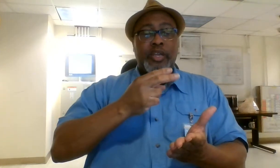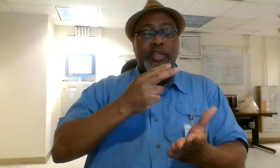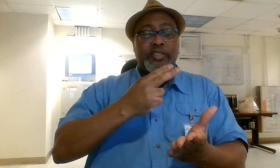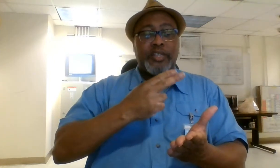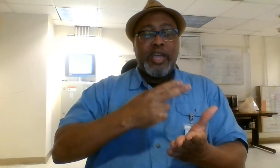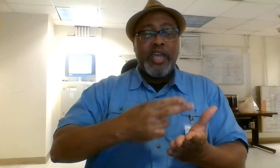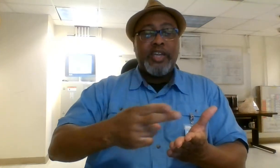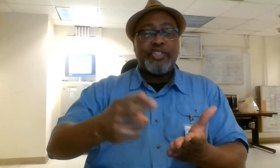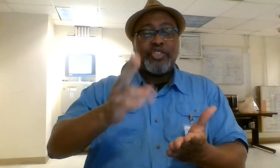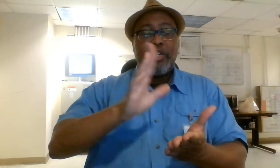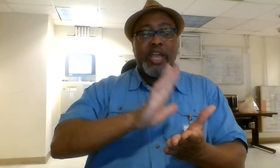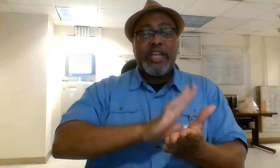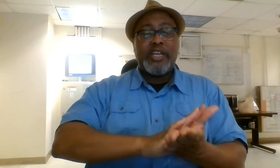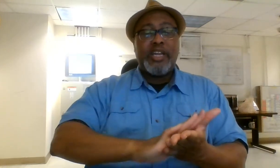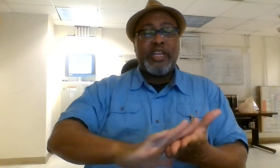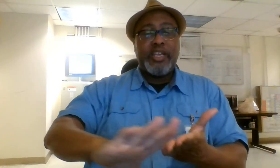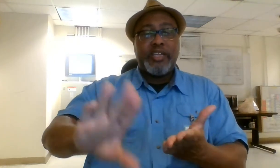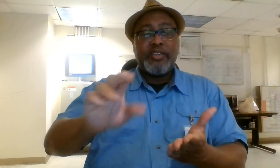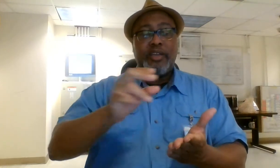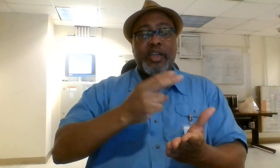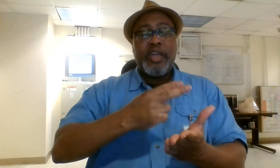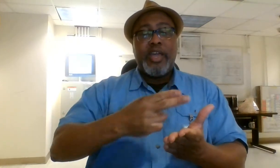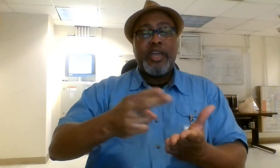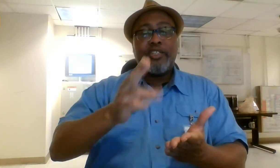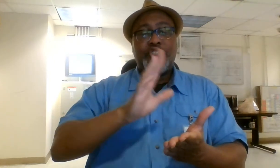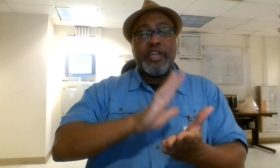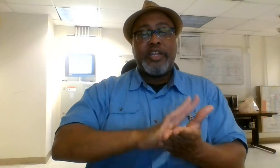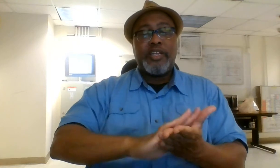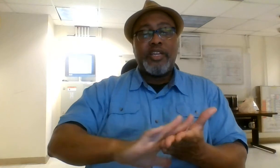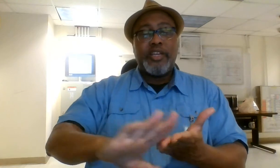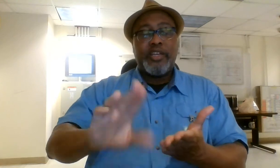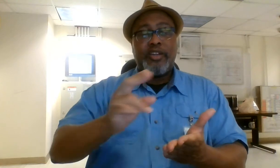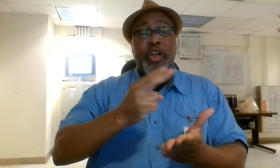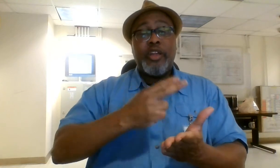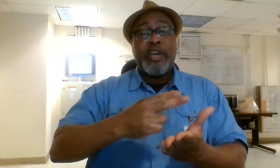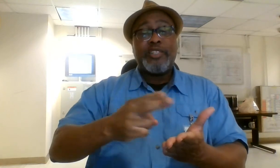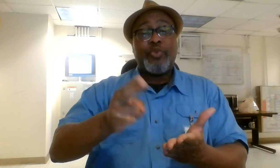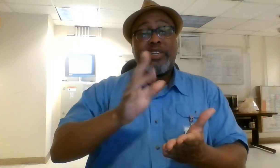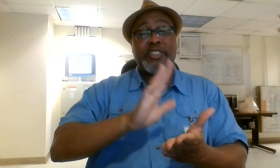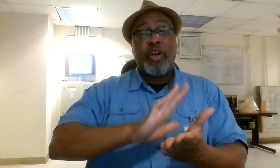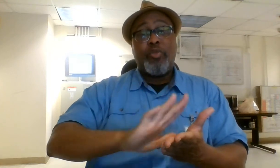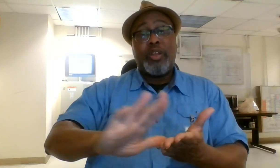It's H and claim. H and claim. That's what it is. Holy.